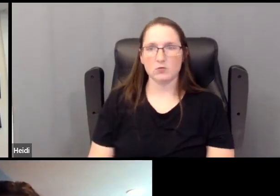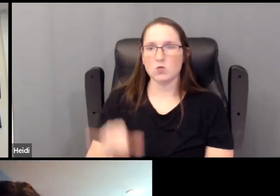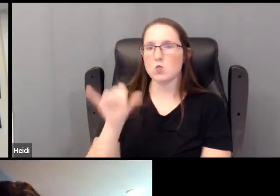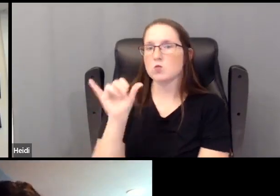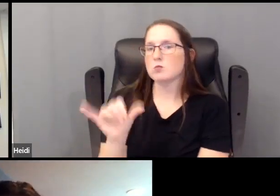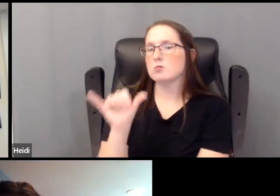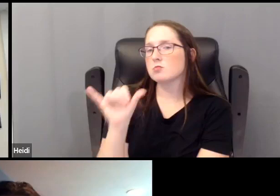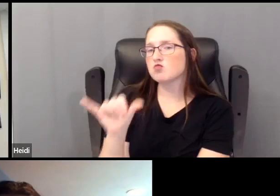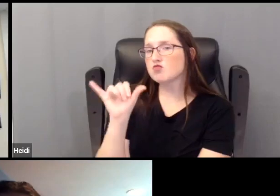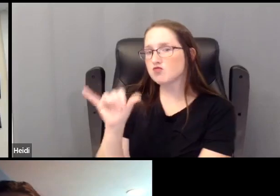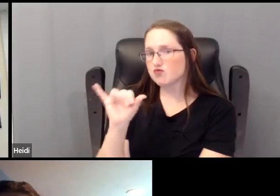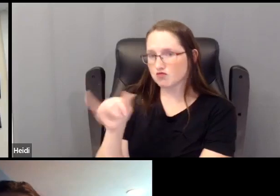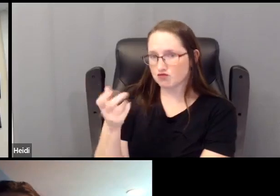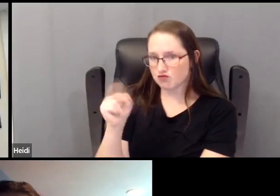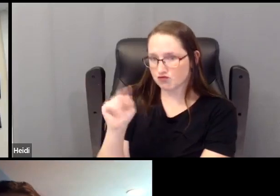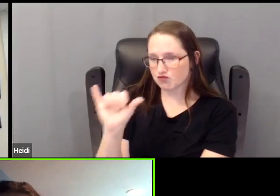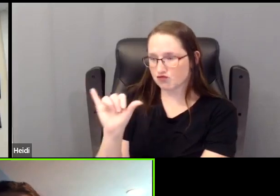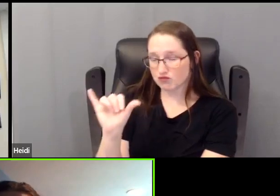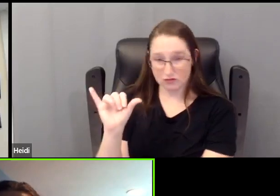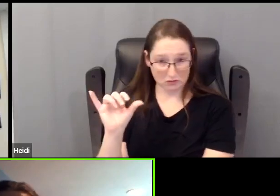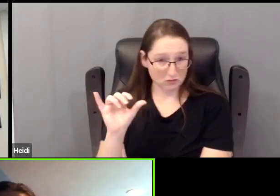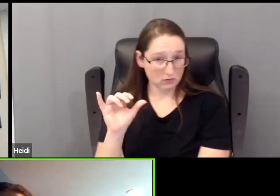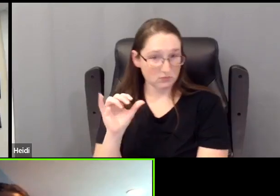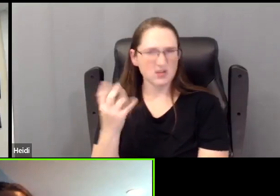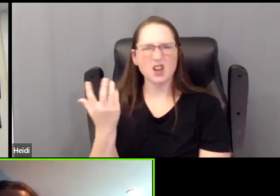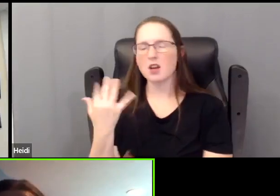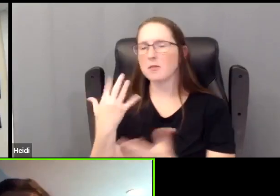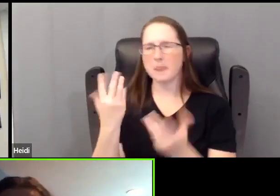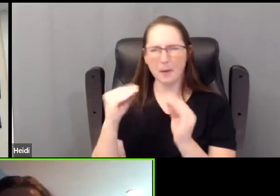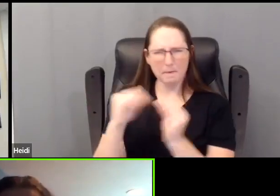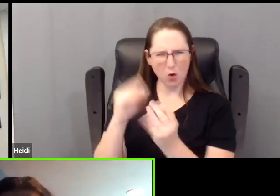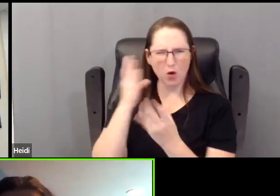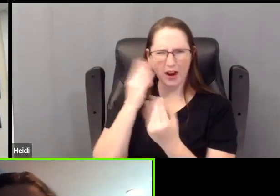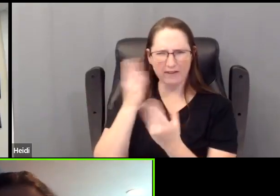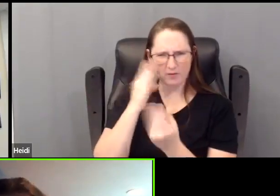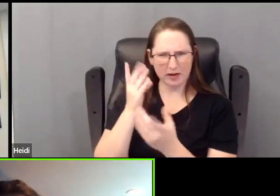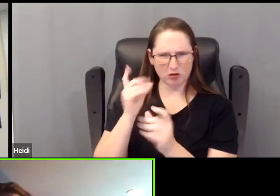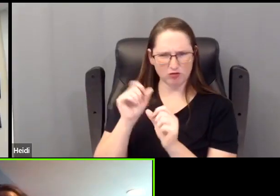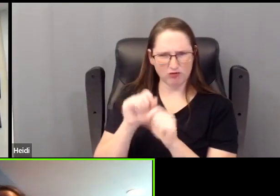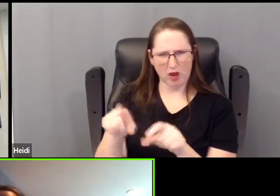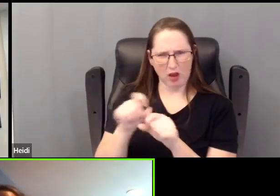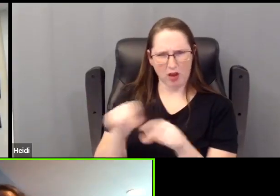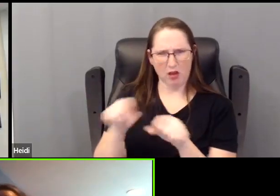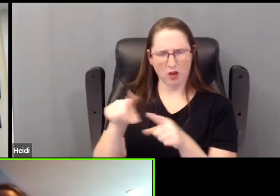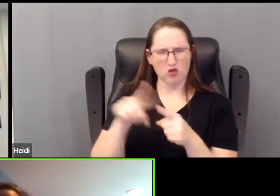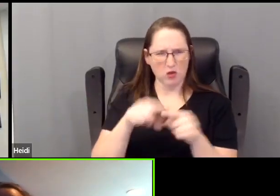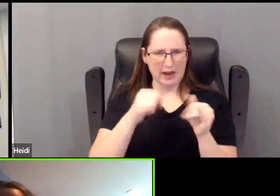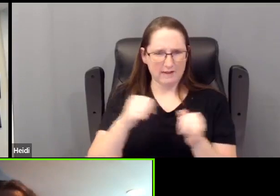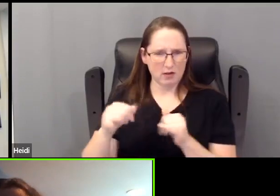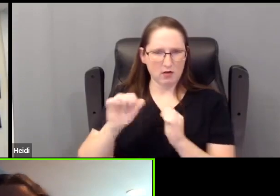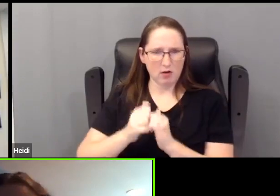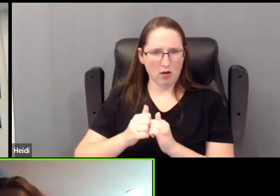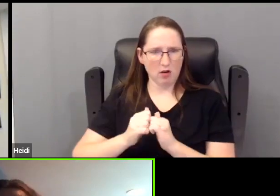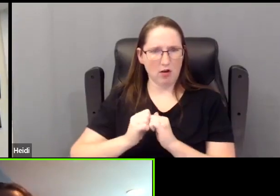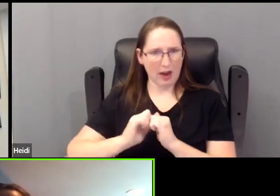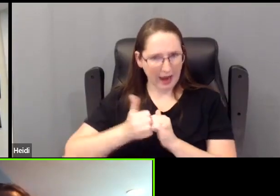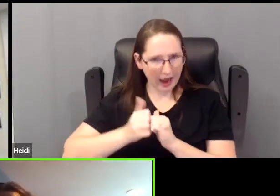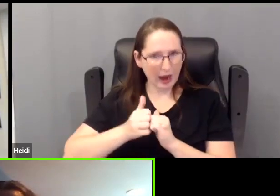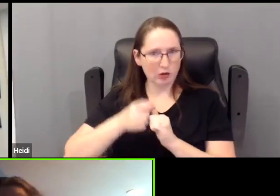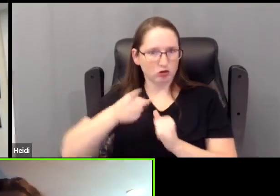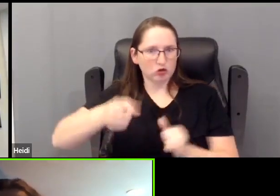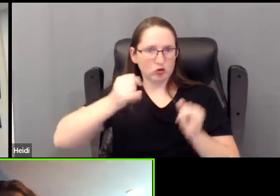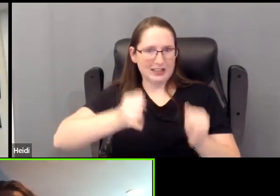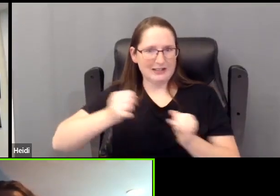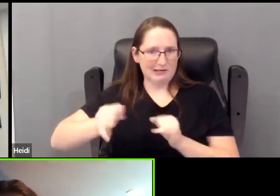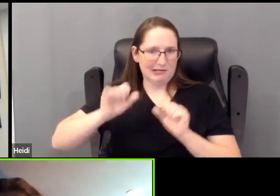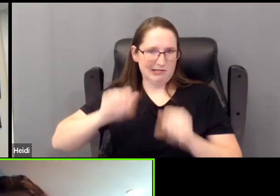Oh. So Heather, More information coming out to individuals on how, like, you